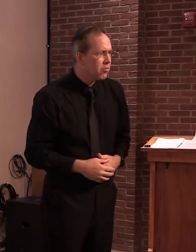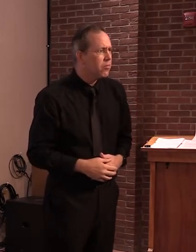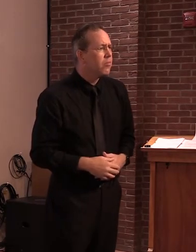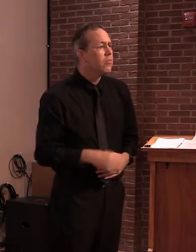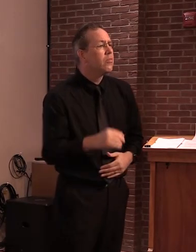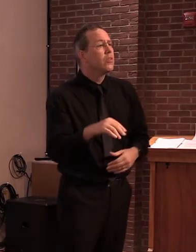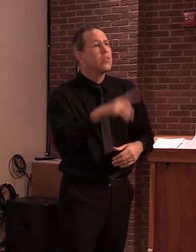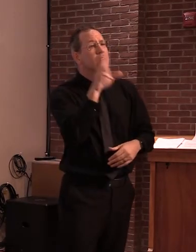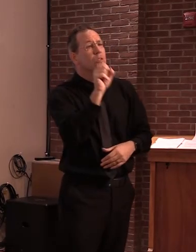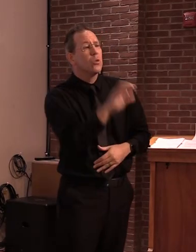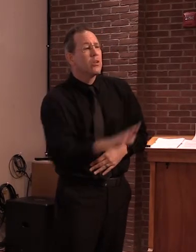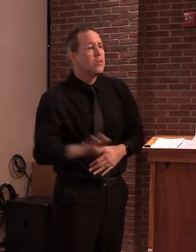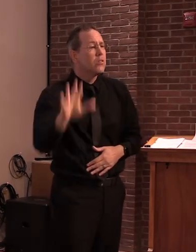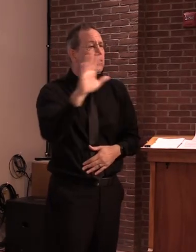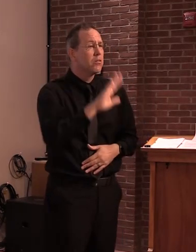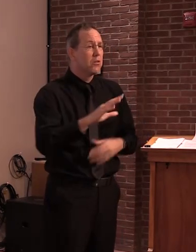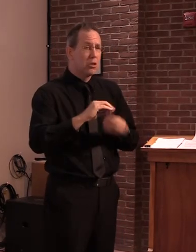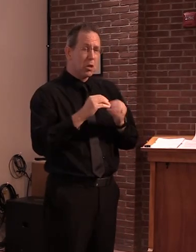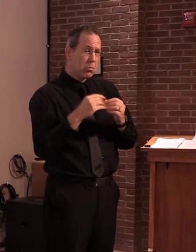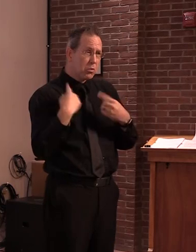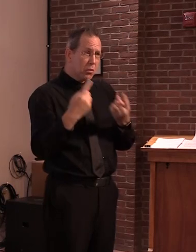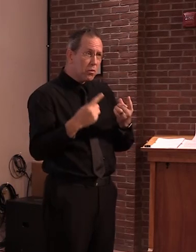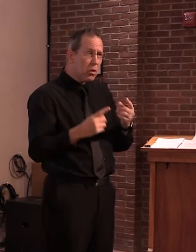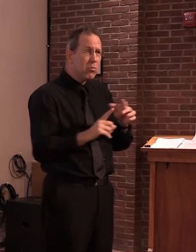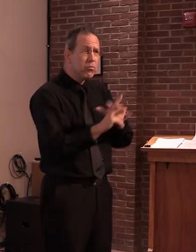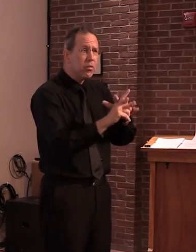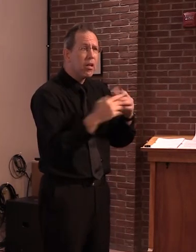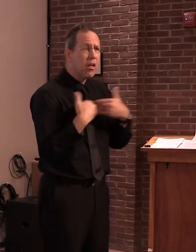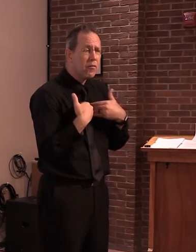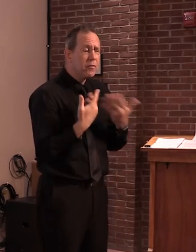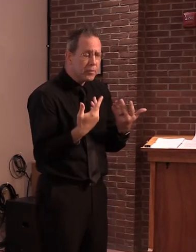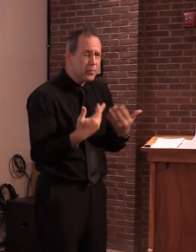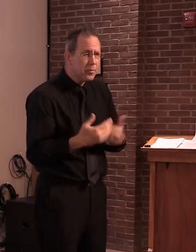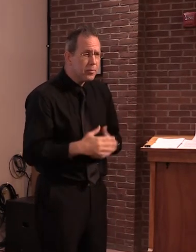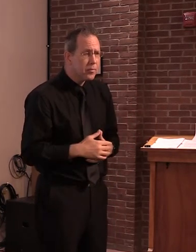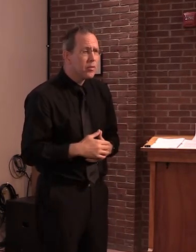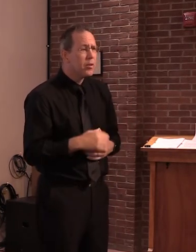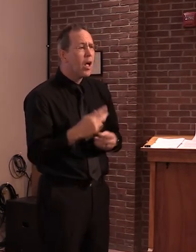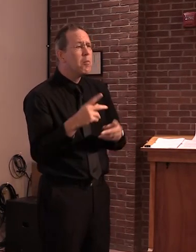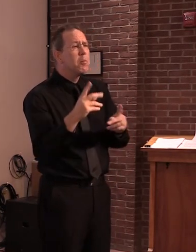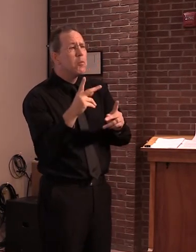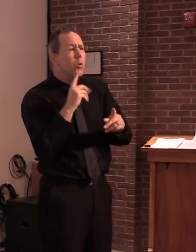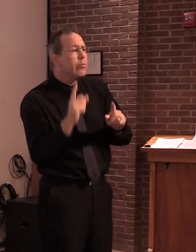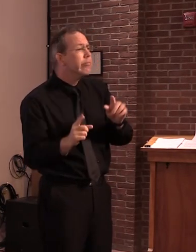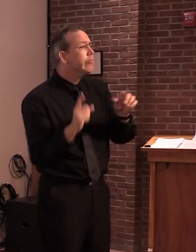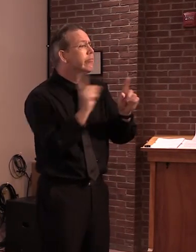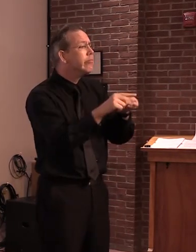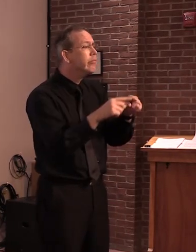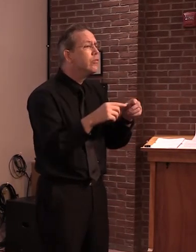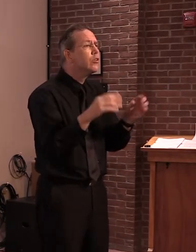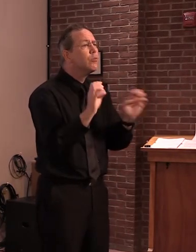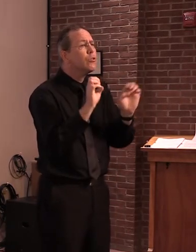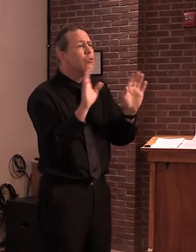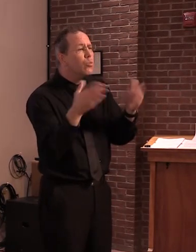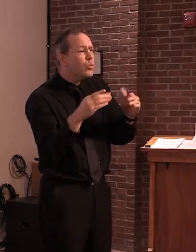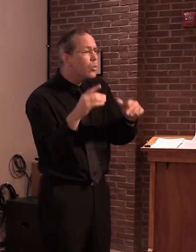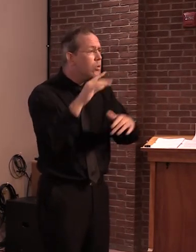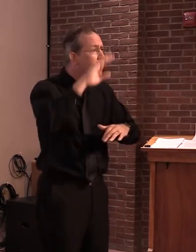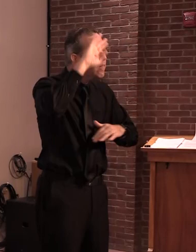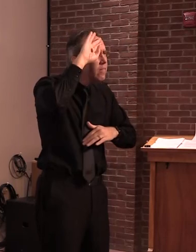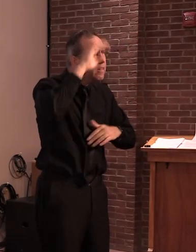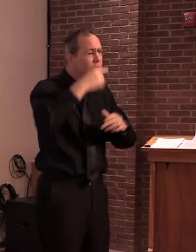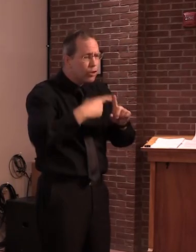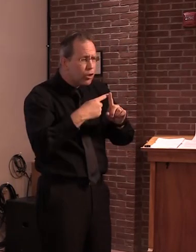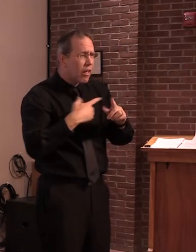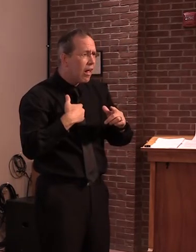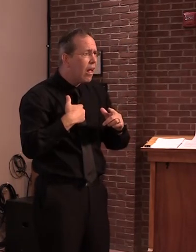hope. The CDC weekly national syndromic surveillance report indicates fewer people are presenting with COVID-like illness at emergency